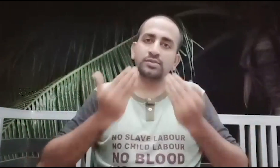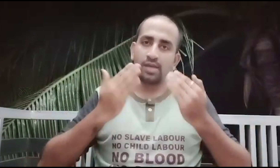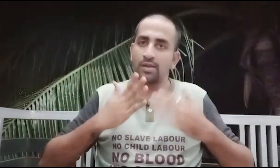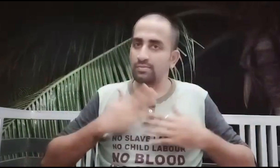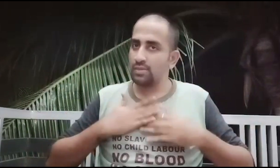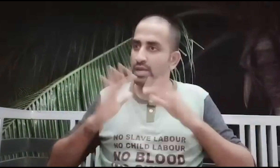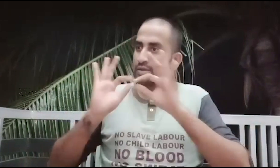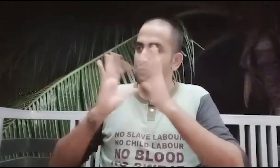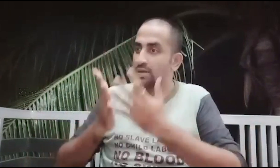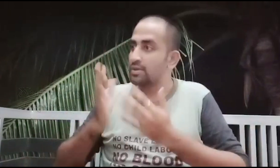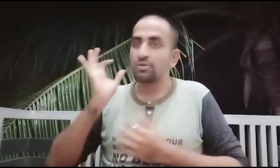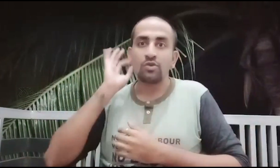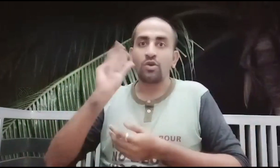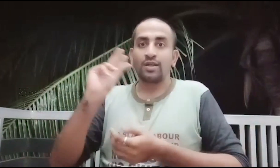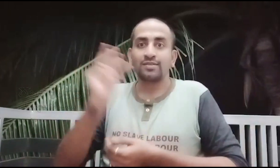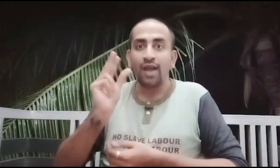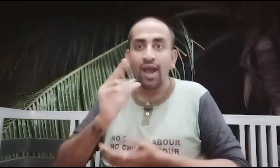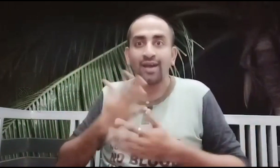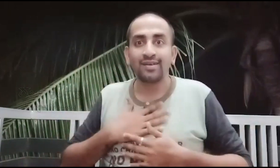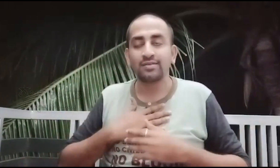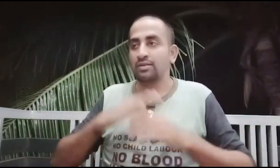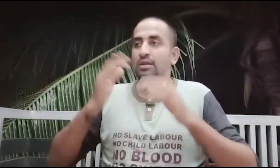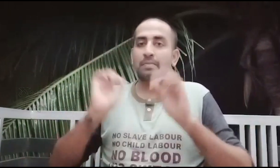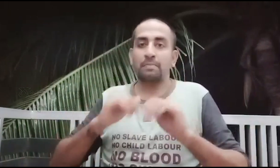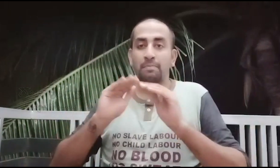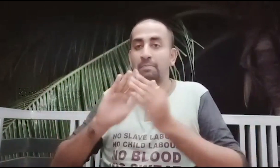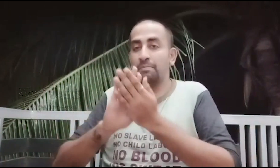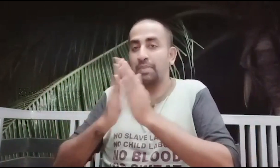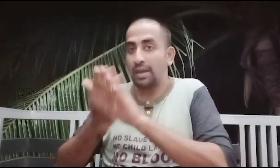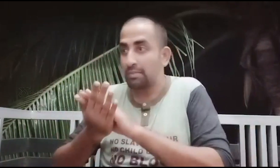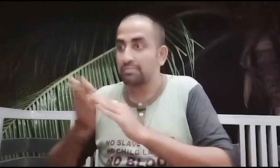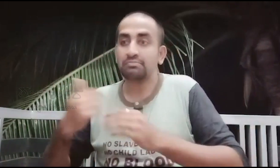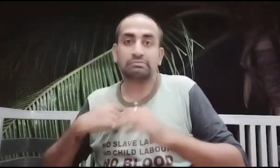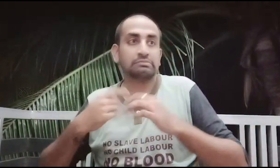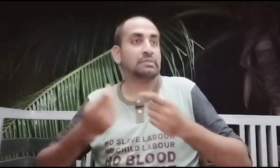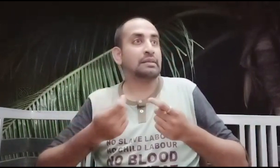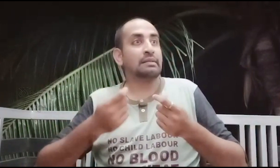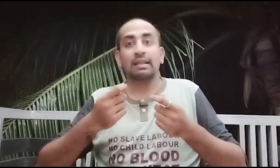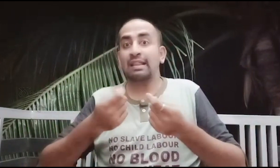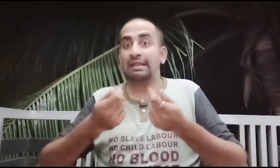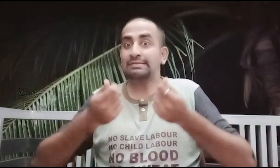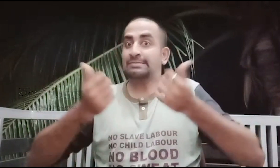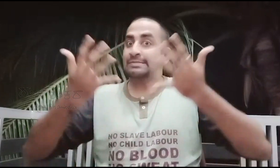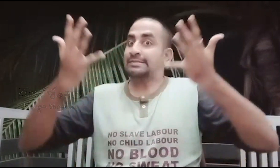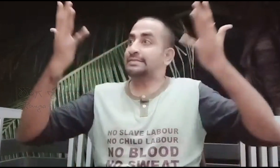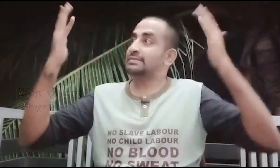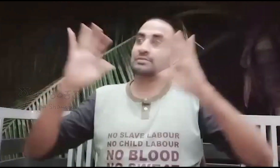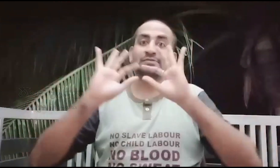"Oh, I keep them safe for my family. I have the golden eggs to look after me. And I'll be